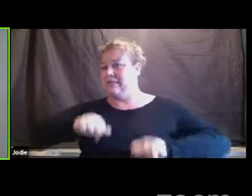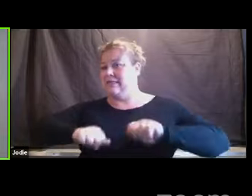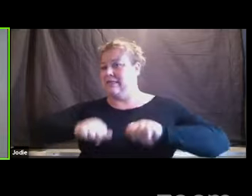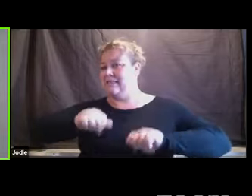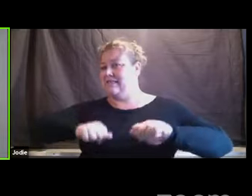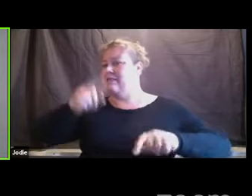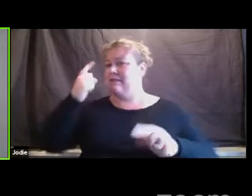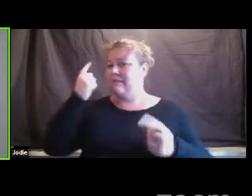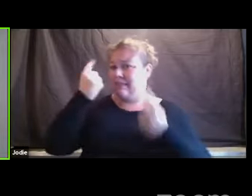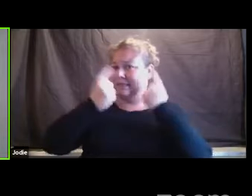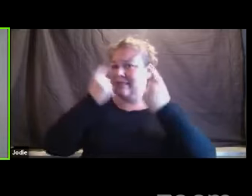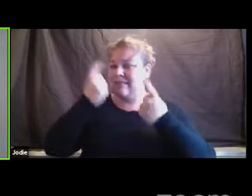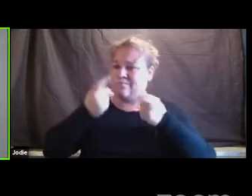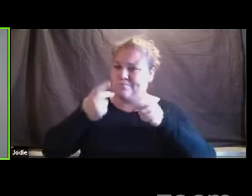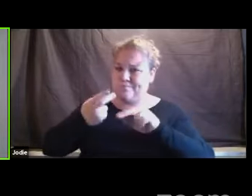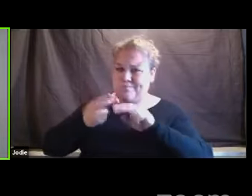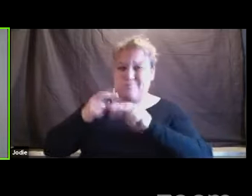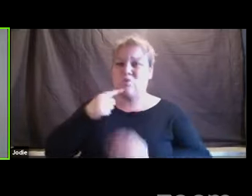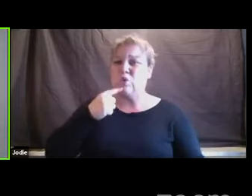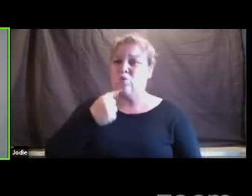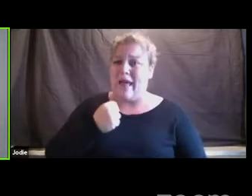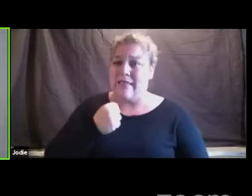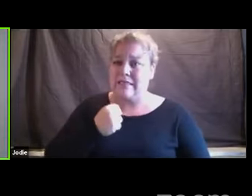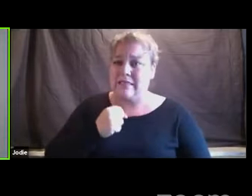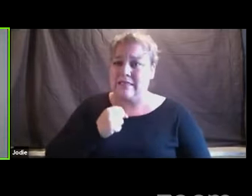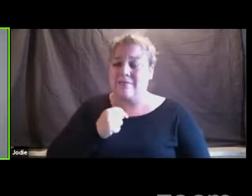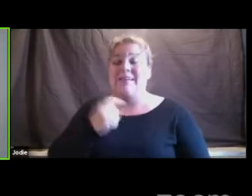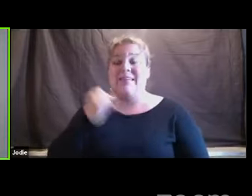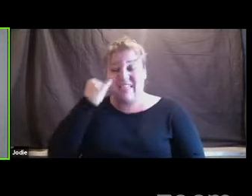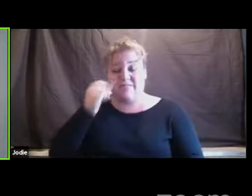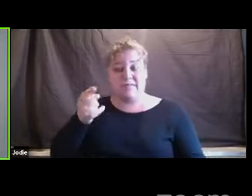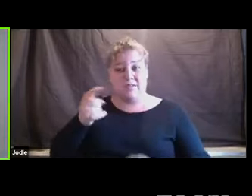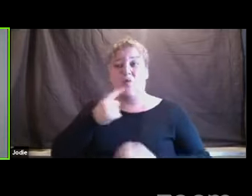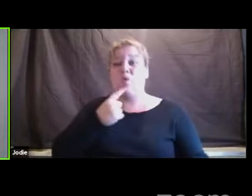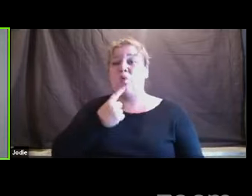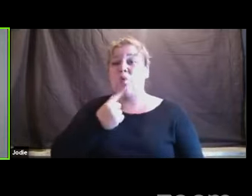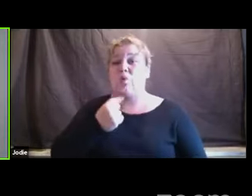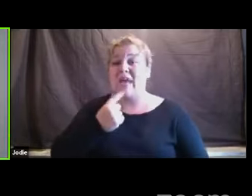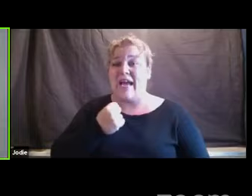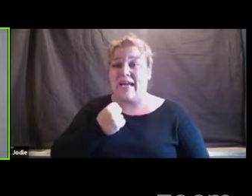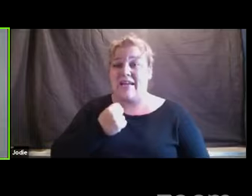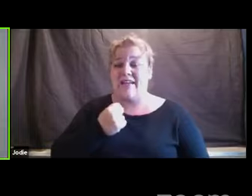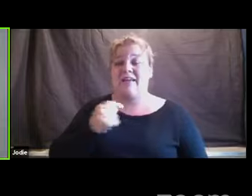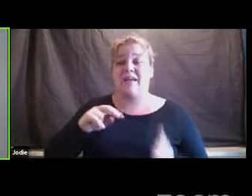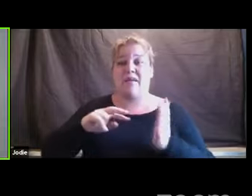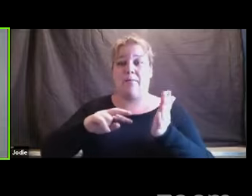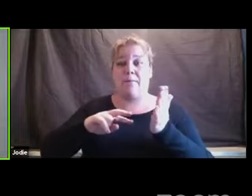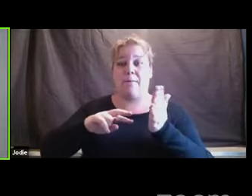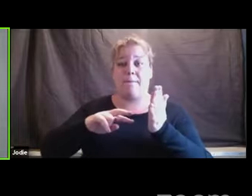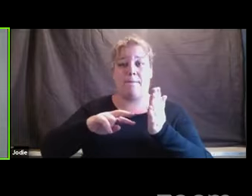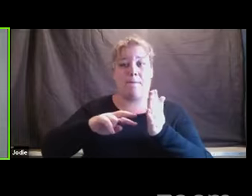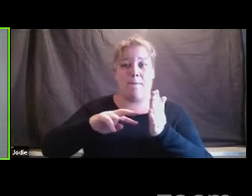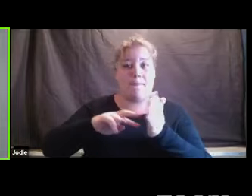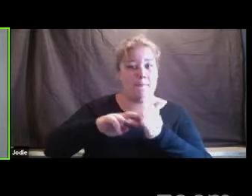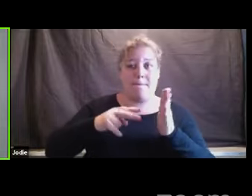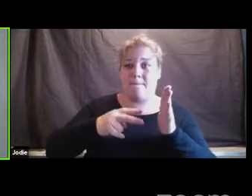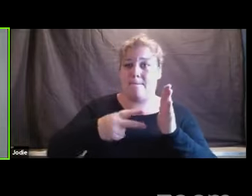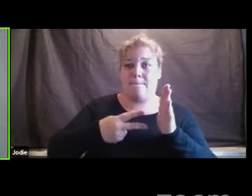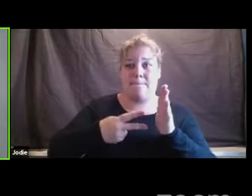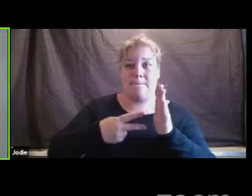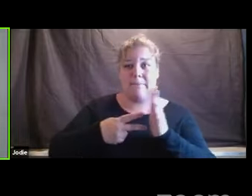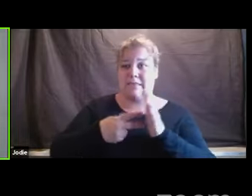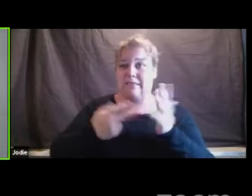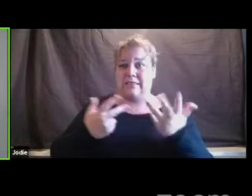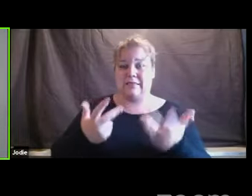red. And red for our county means a place where we aren't likely to get to because it